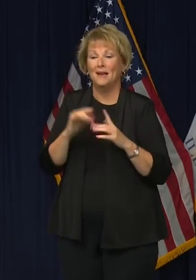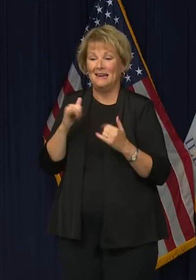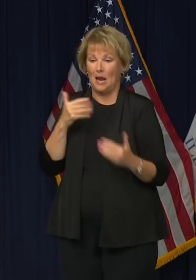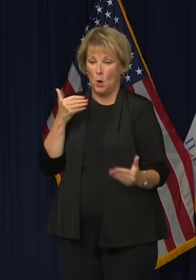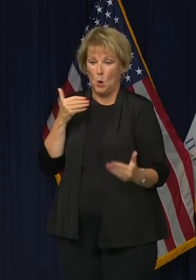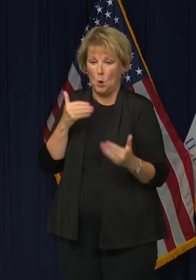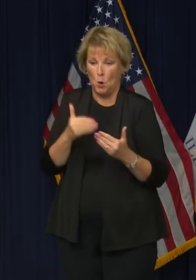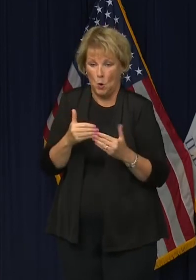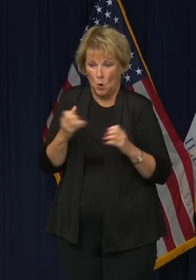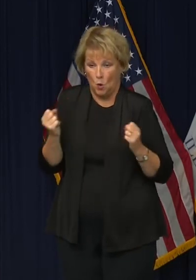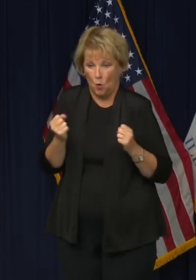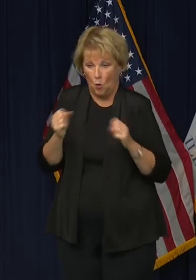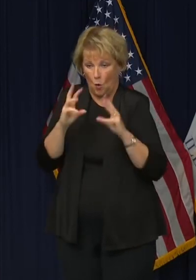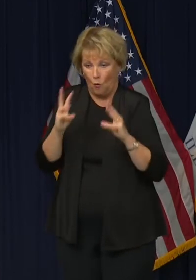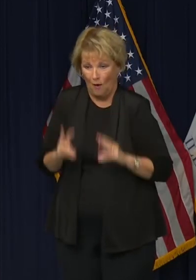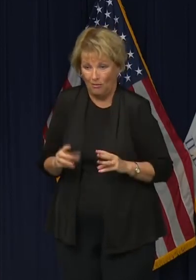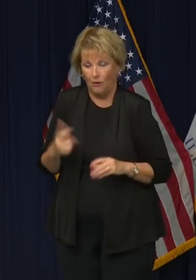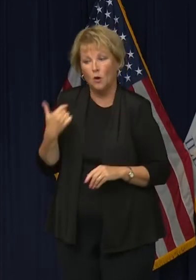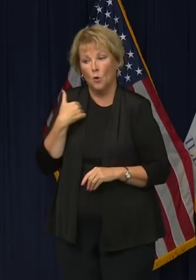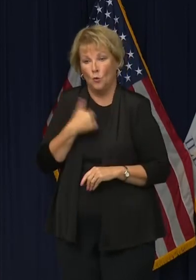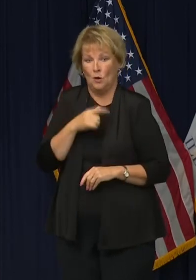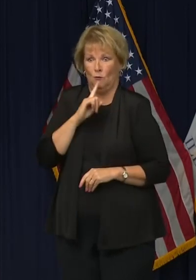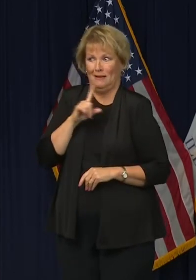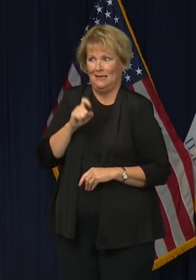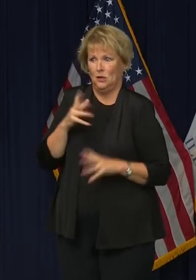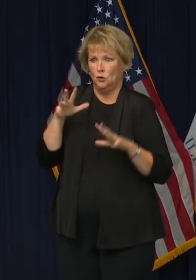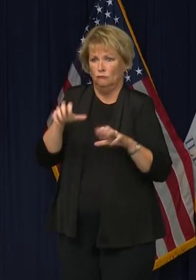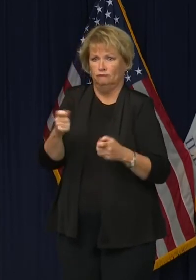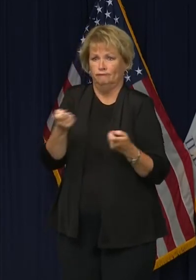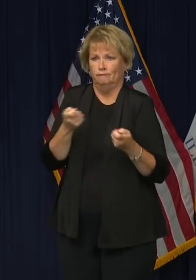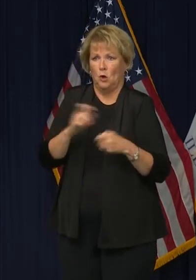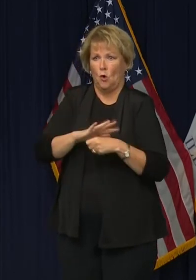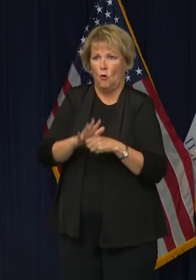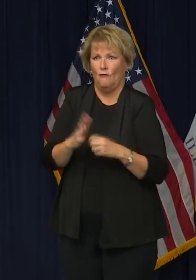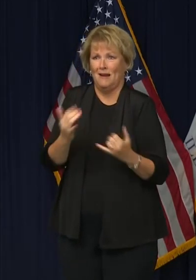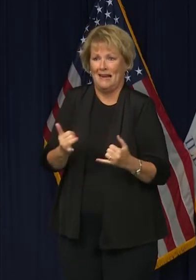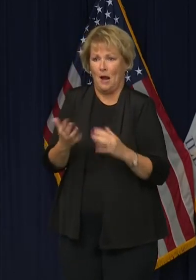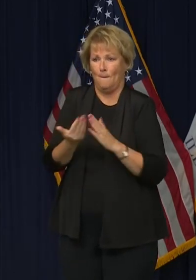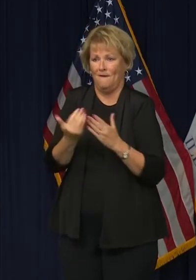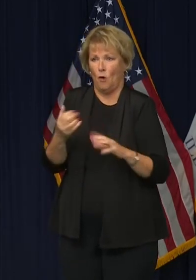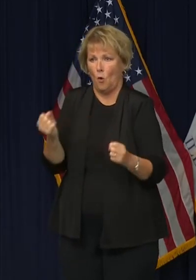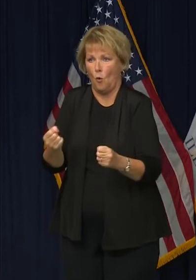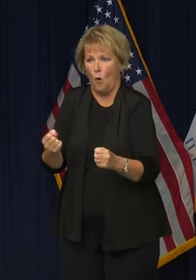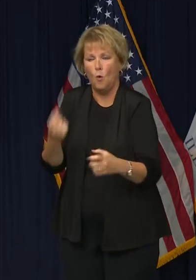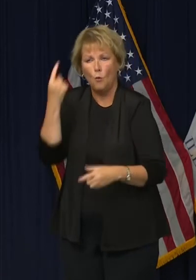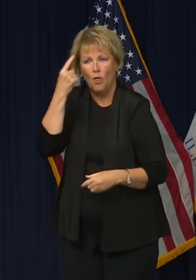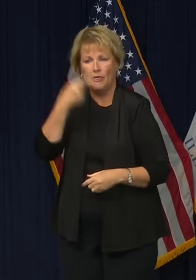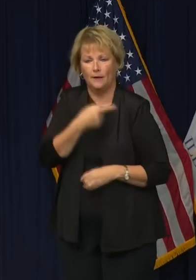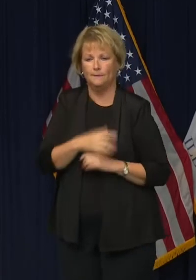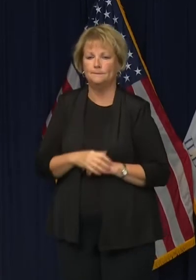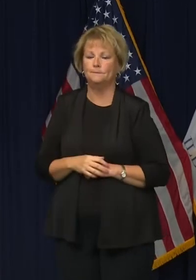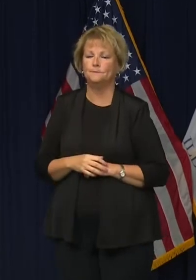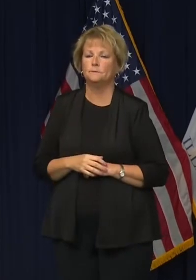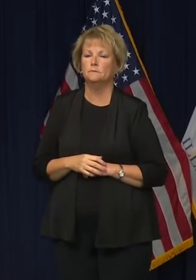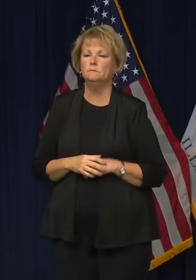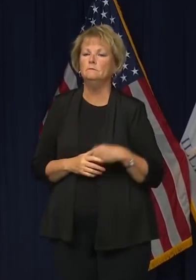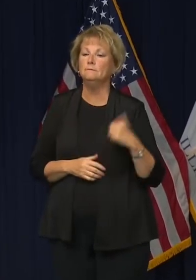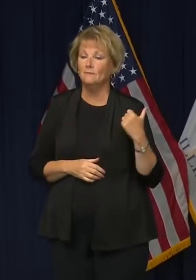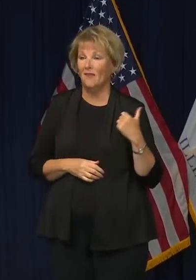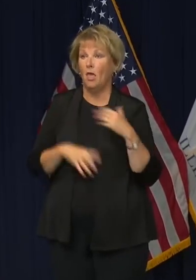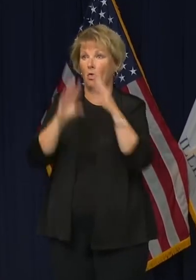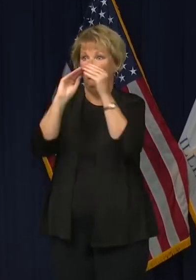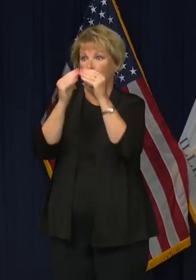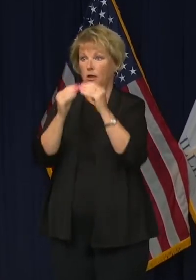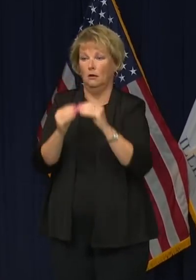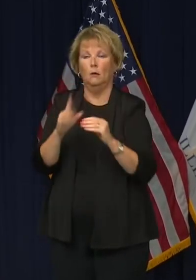now is the time to really get this under control for most health experts? Look, I think, yes, I mean, the sheer